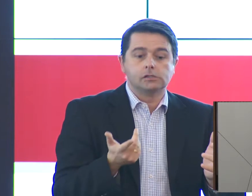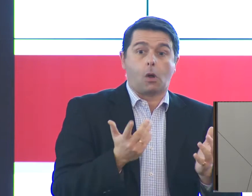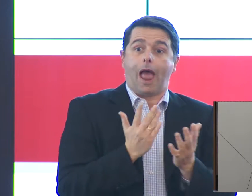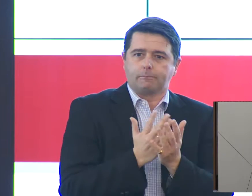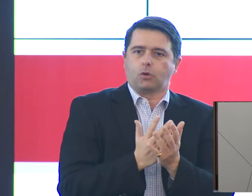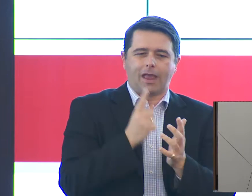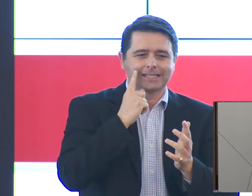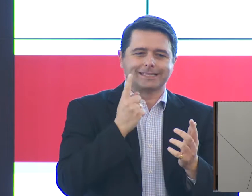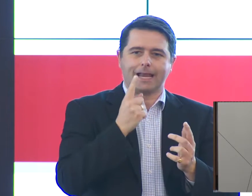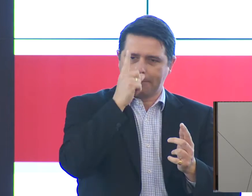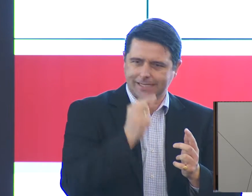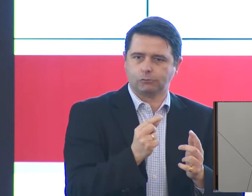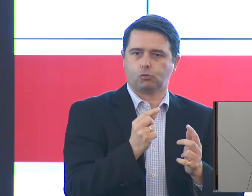torture.